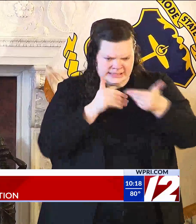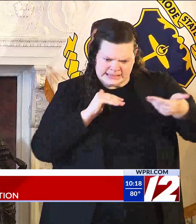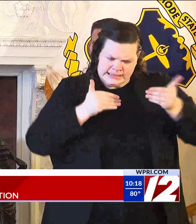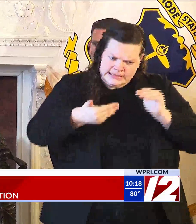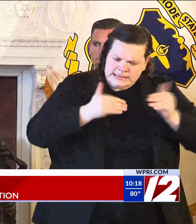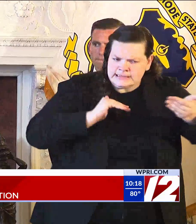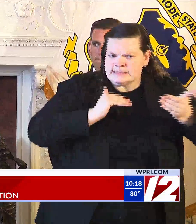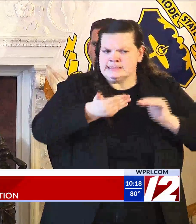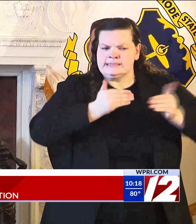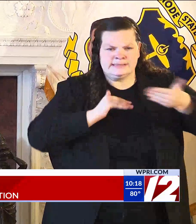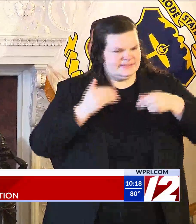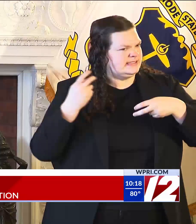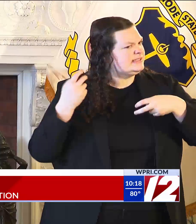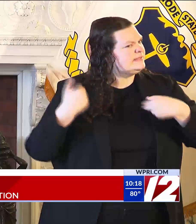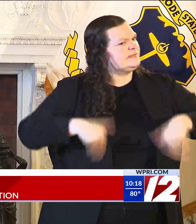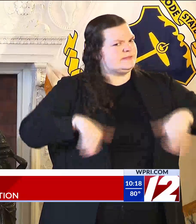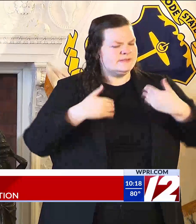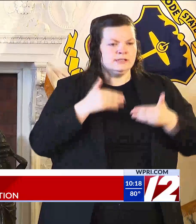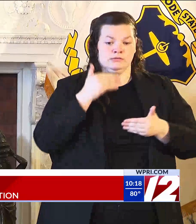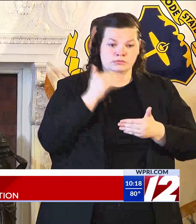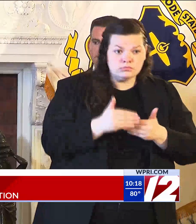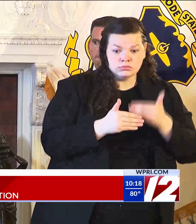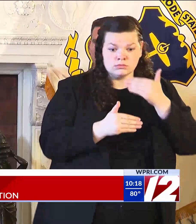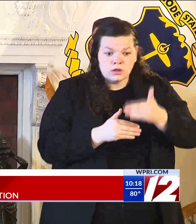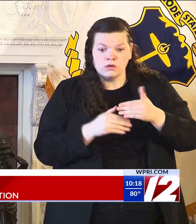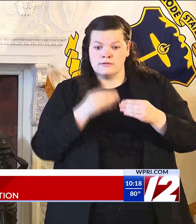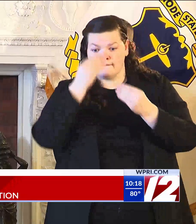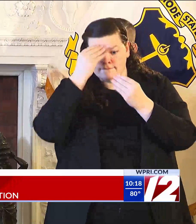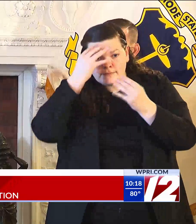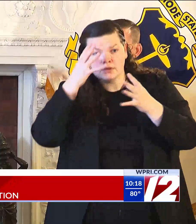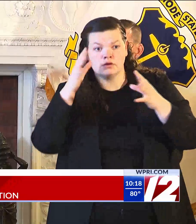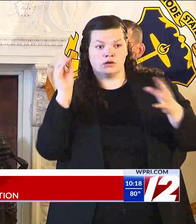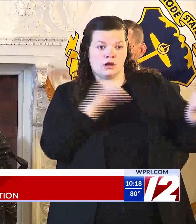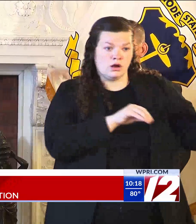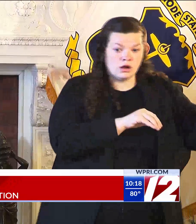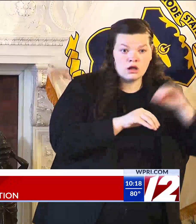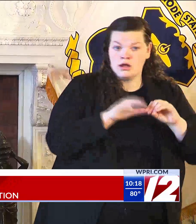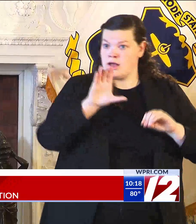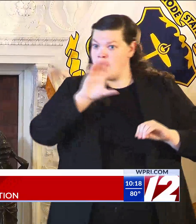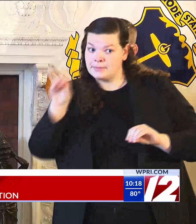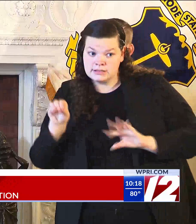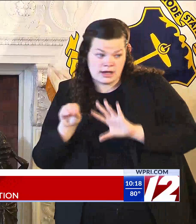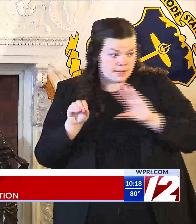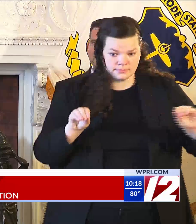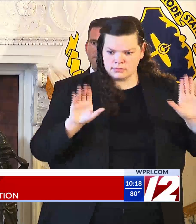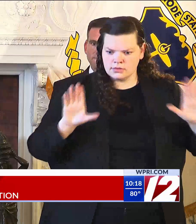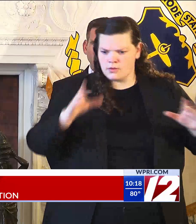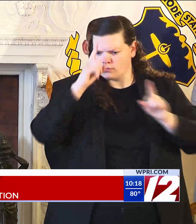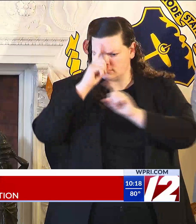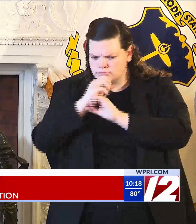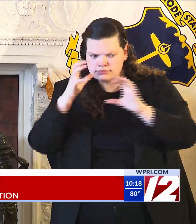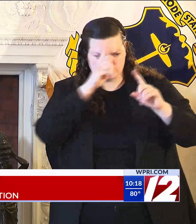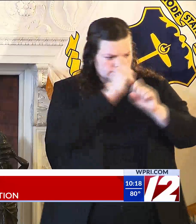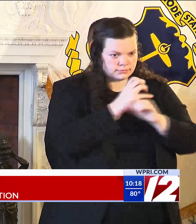competitive process. Each company's technical proposals, American Bridge and Walsh Construction,